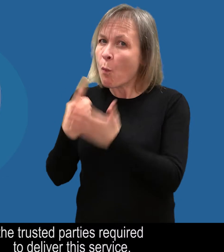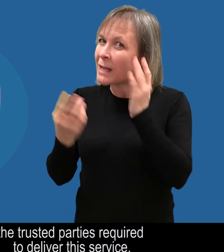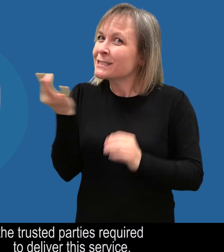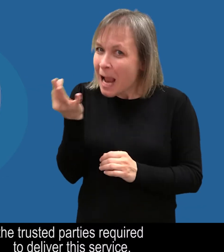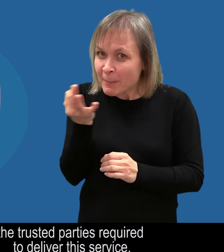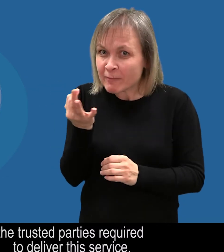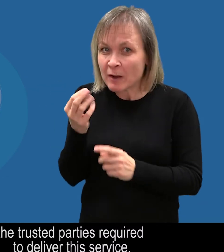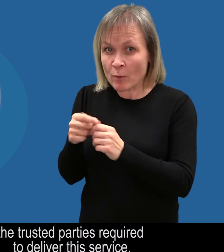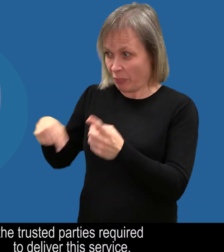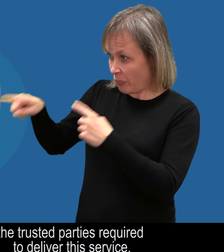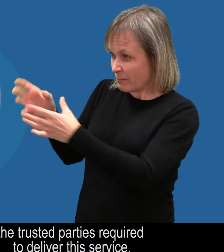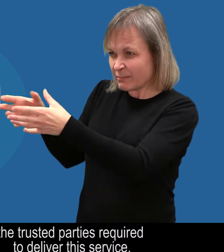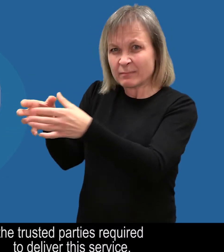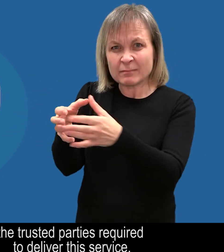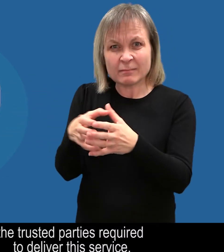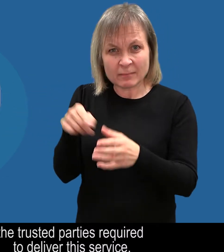this service.